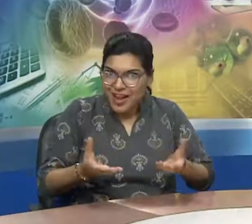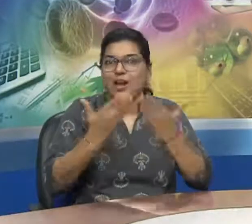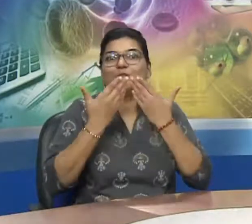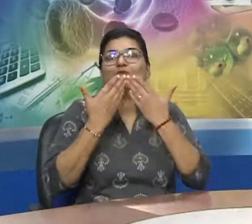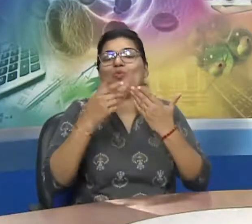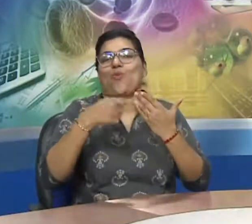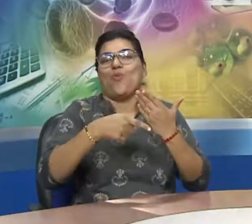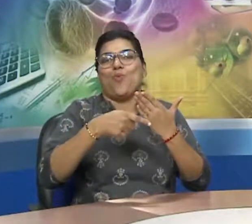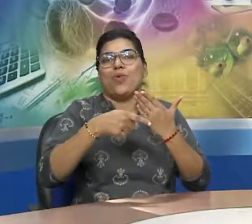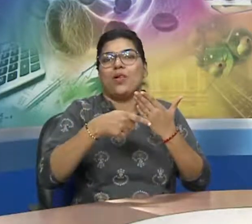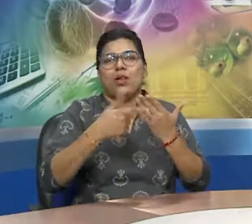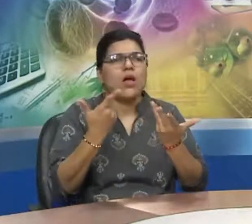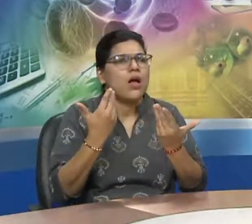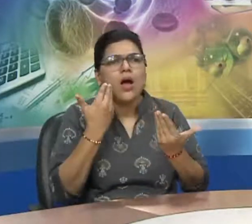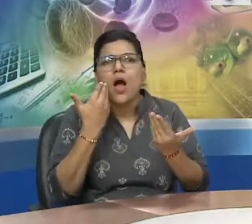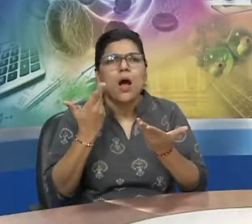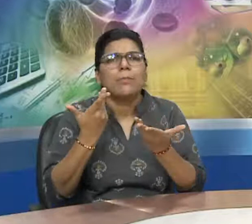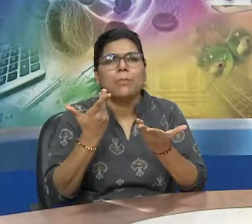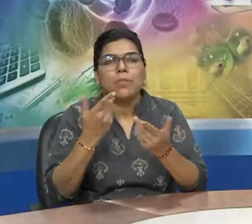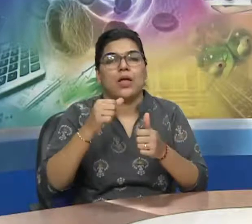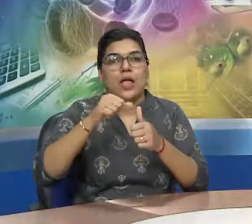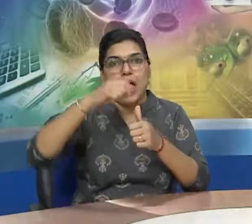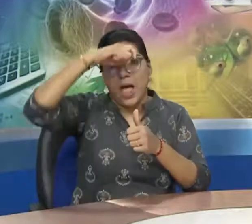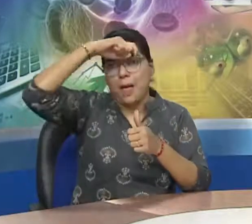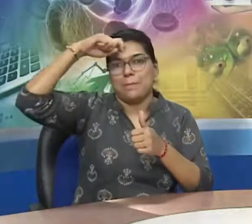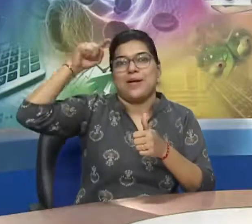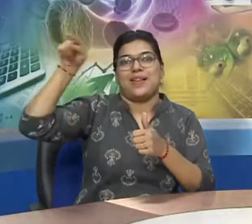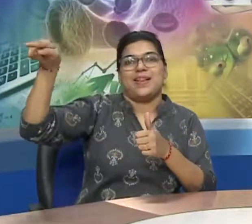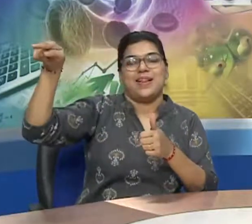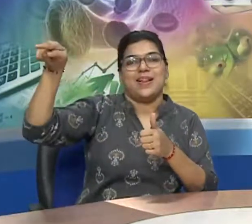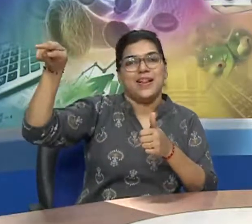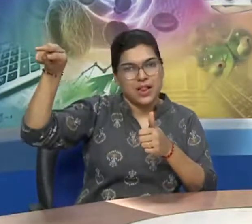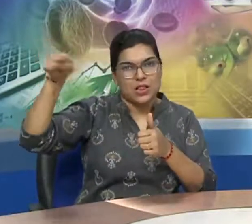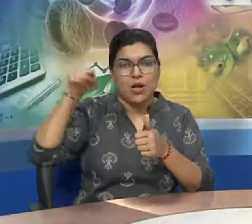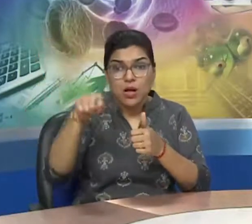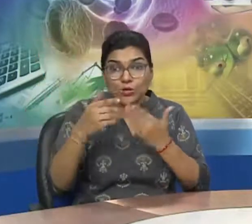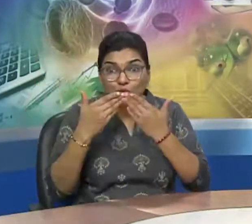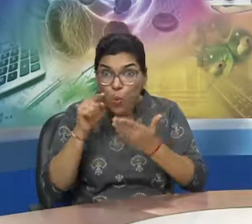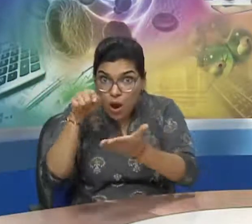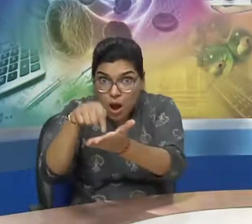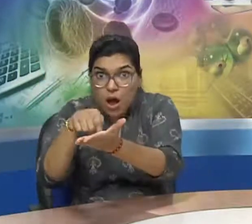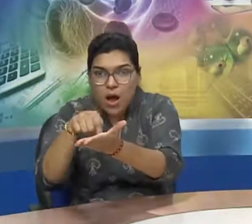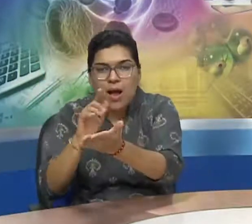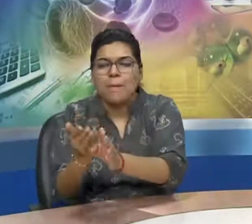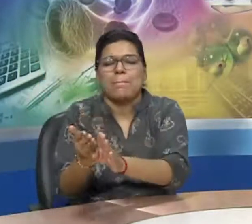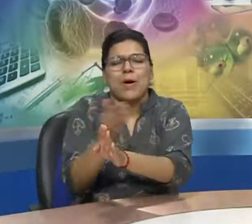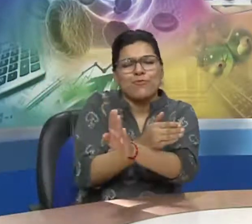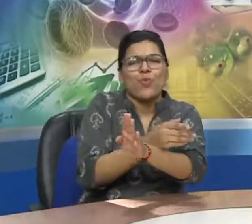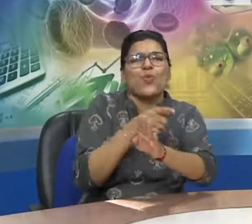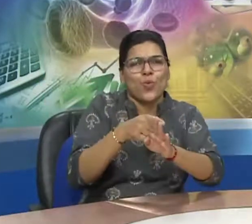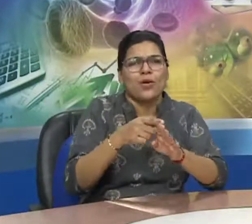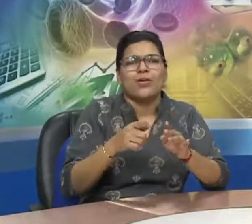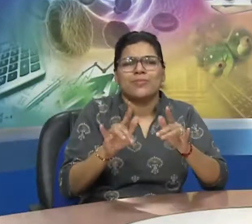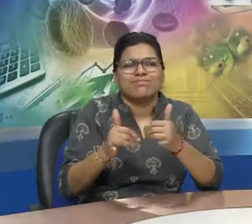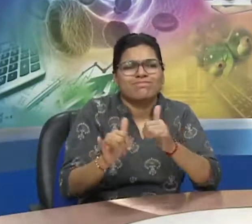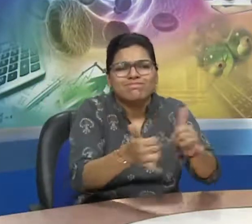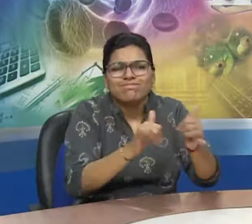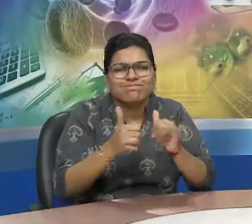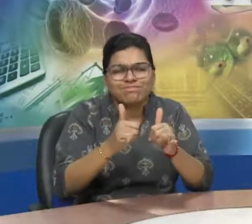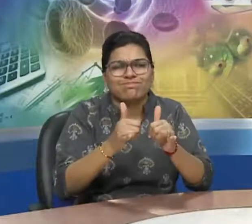And the third prefix example is pre. The sentence shown there is my son starts preschool